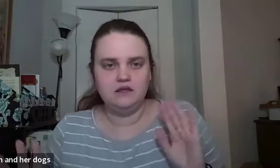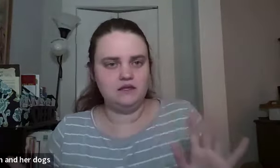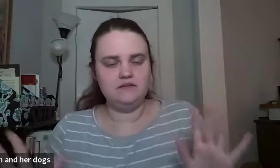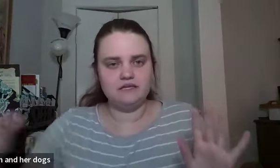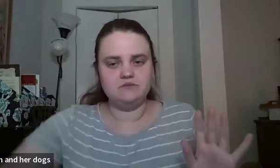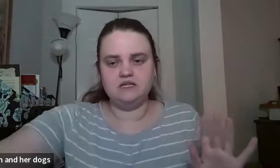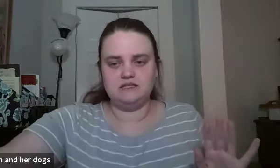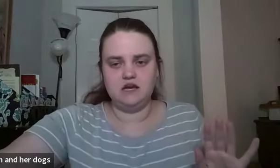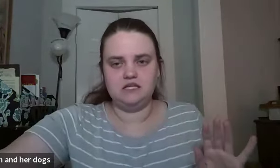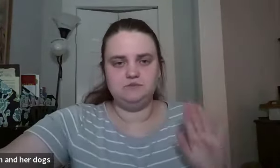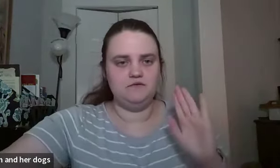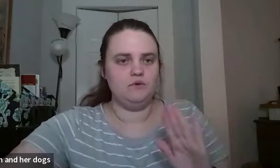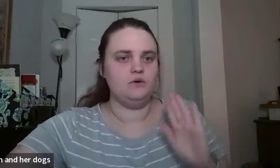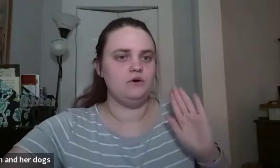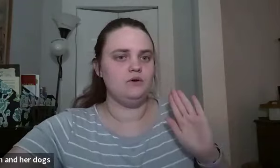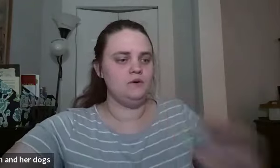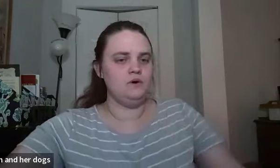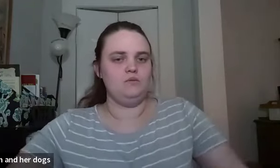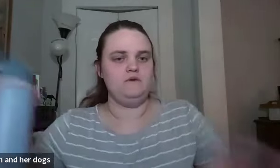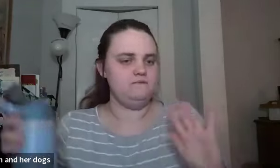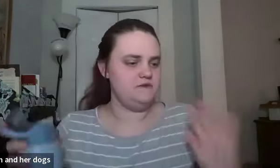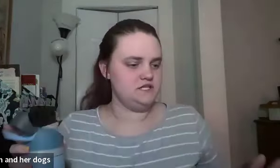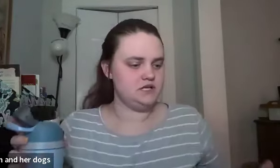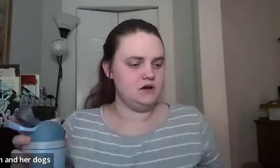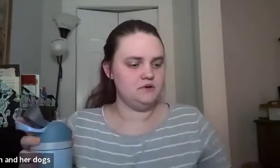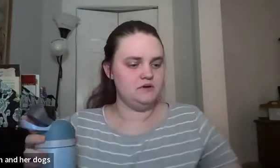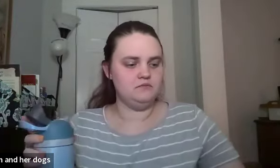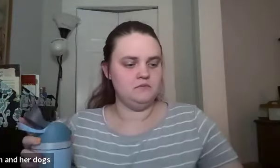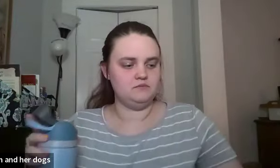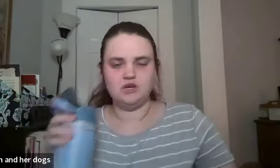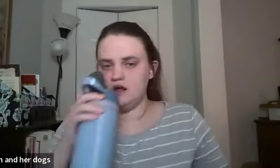Any last minute signs before we finish up? I'm trying to